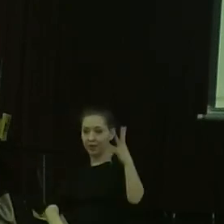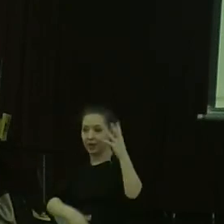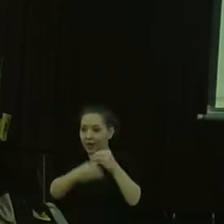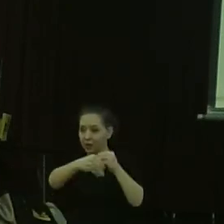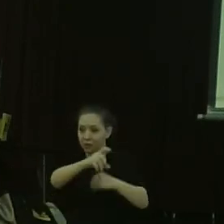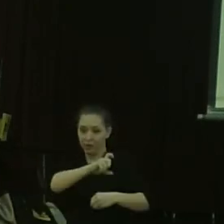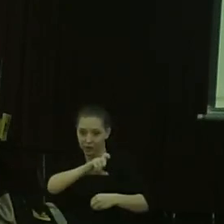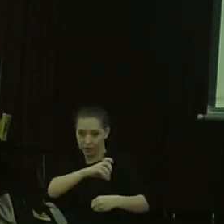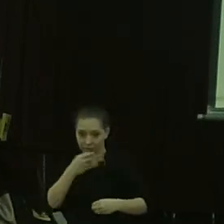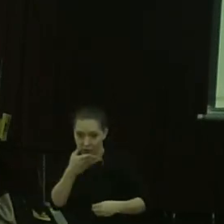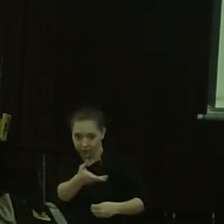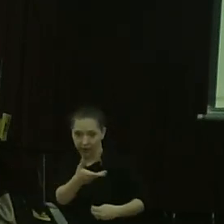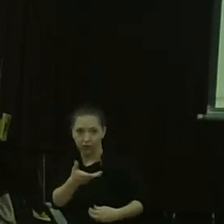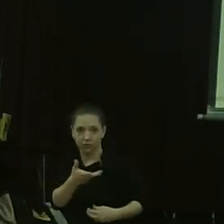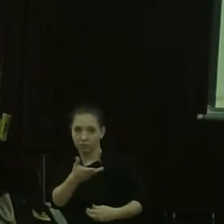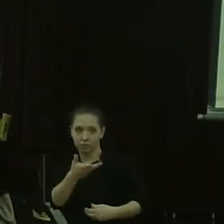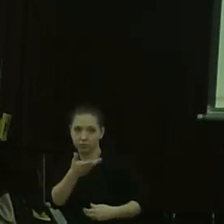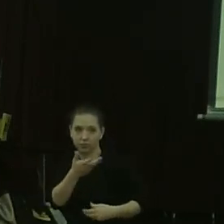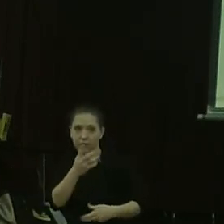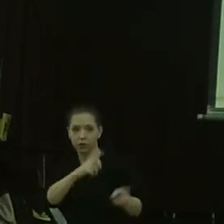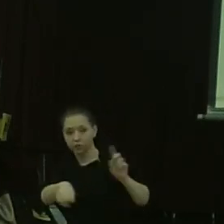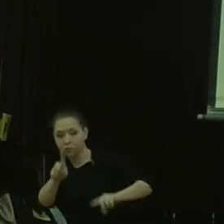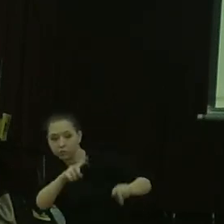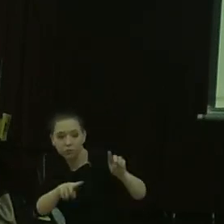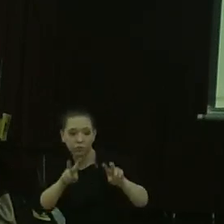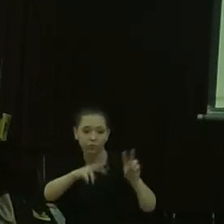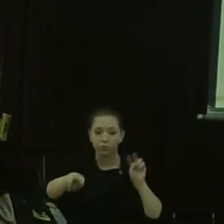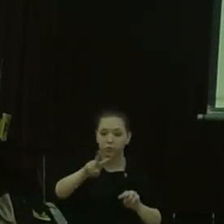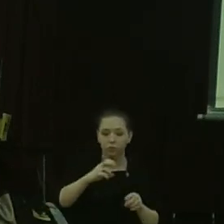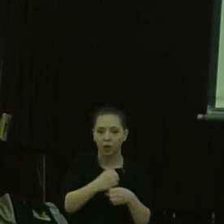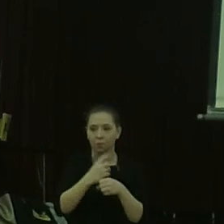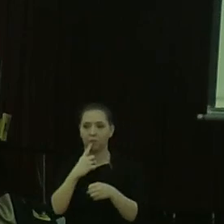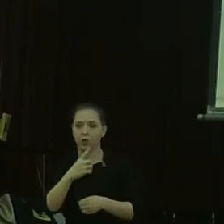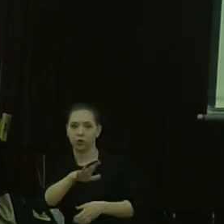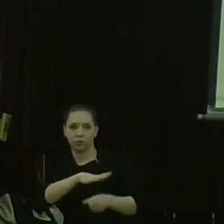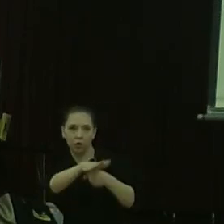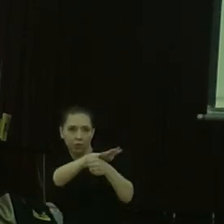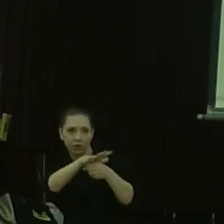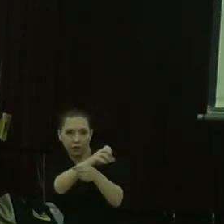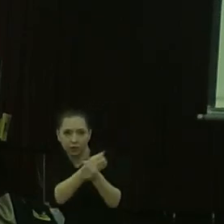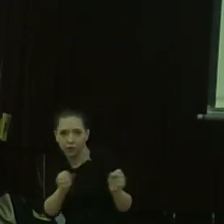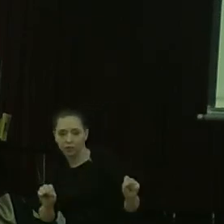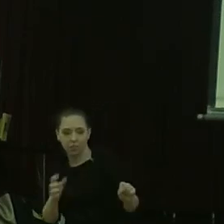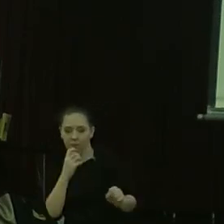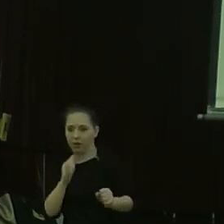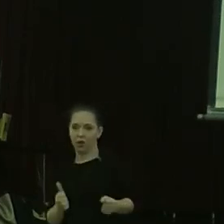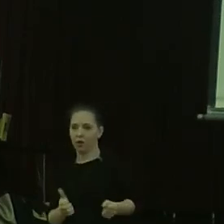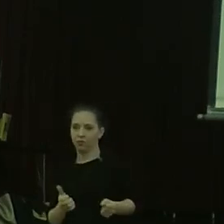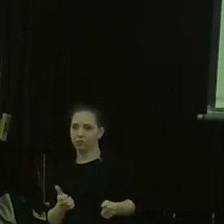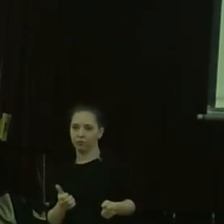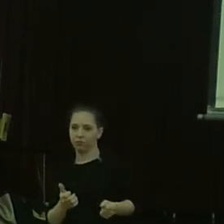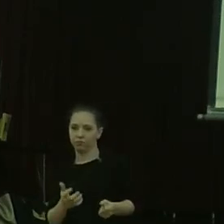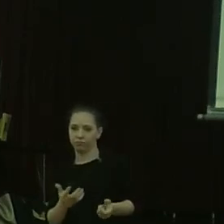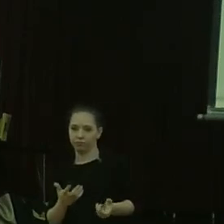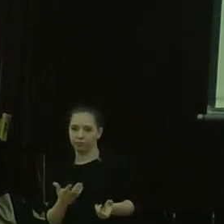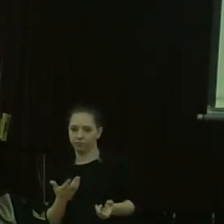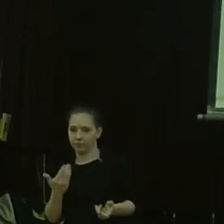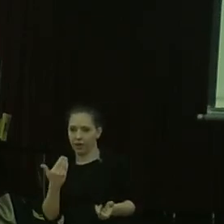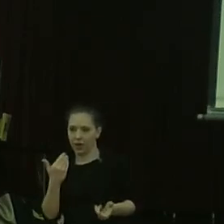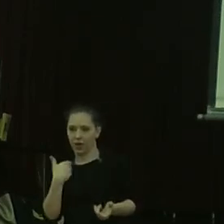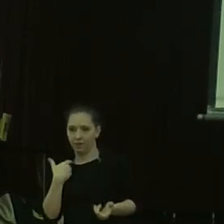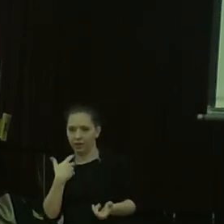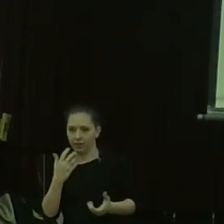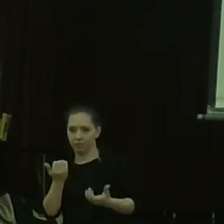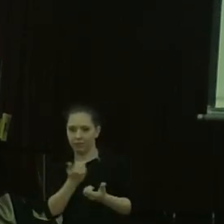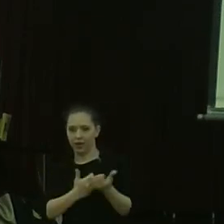basically an officer checking themselves out at that location, but not having a necessarily